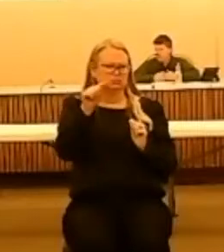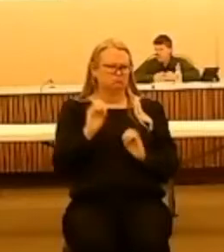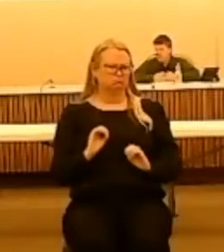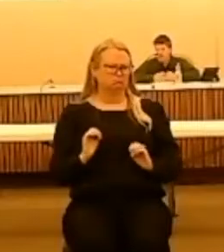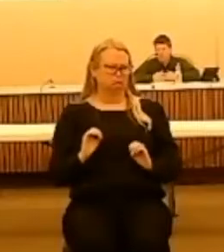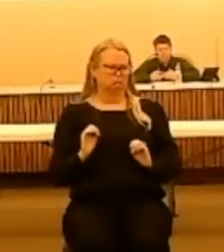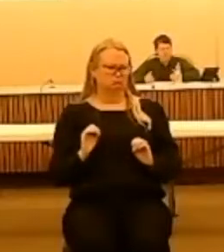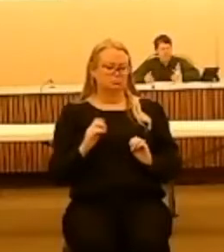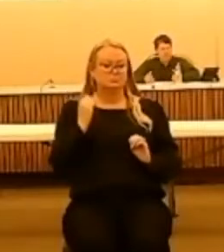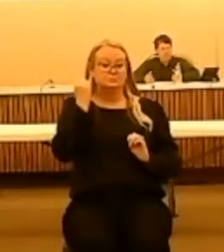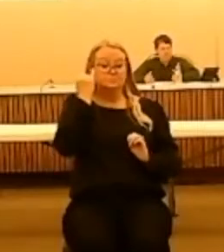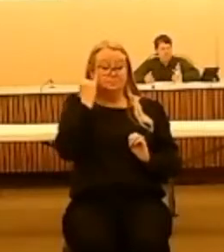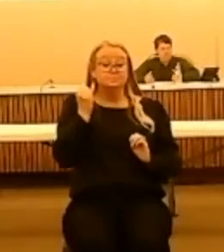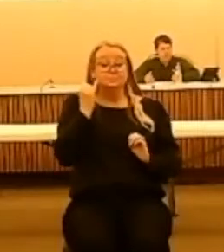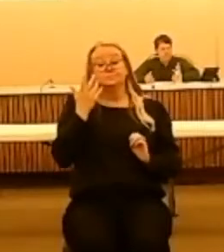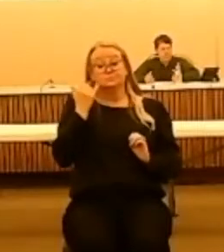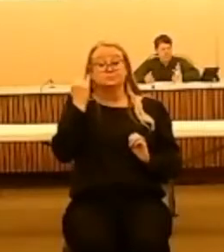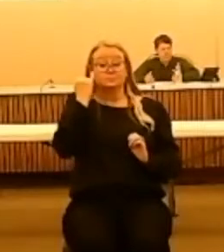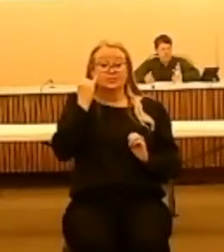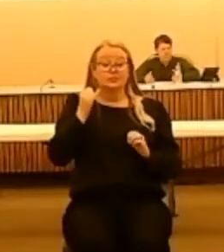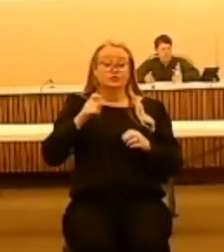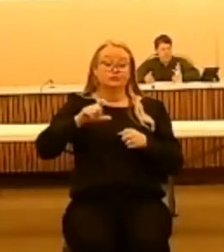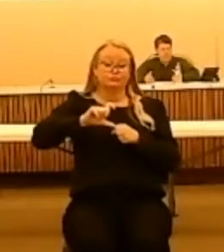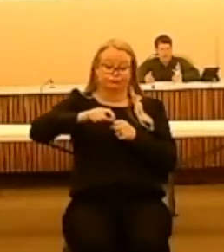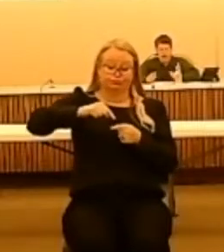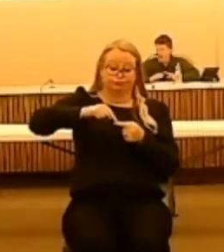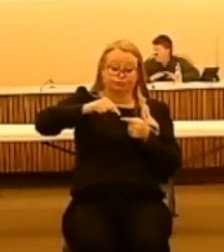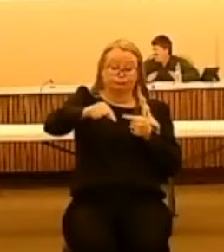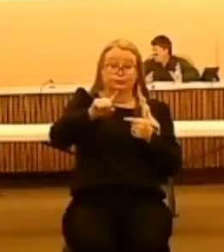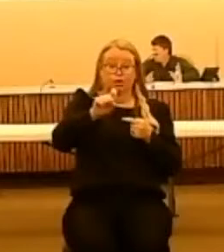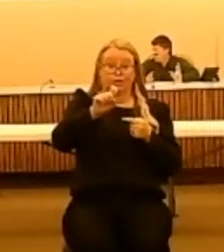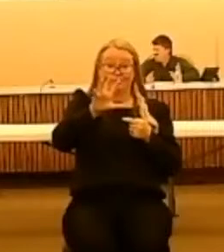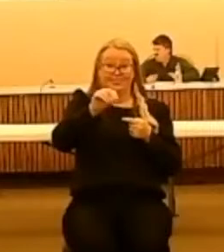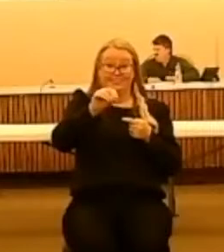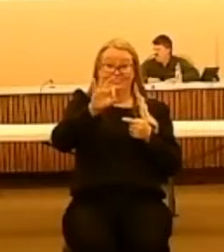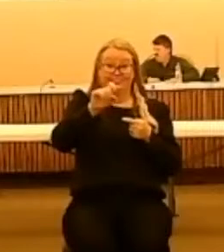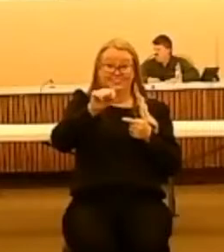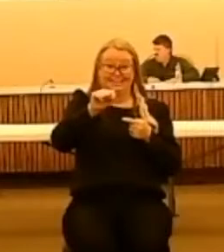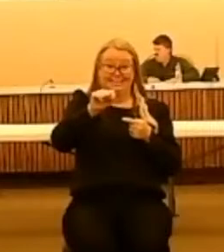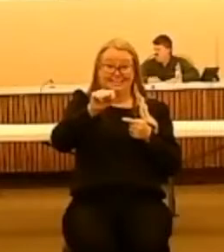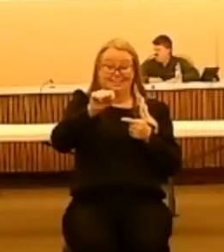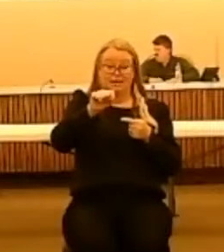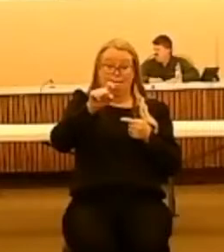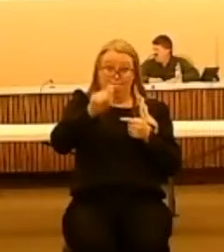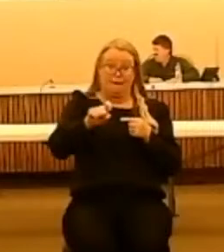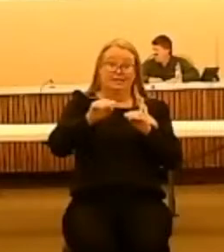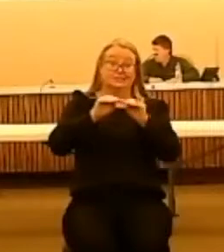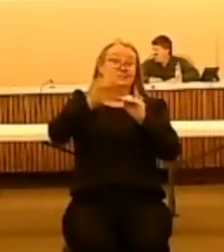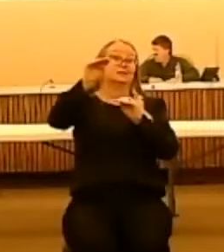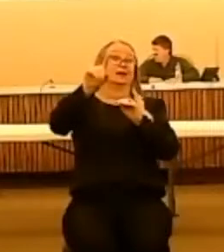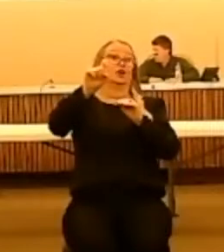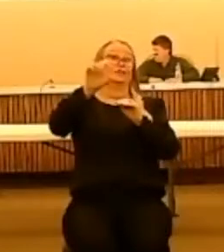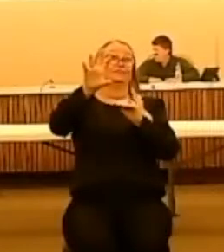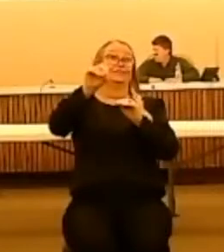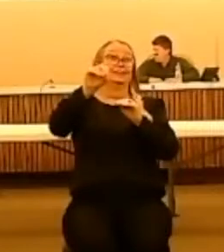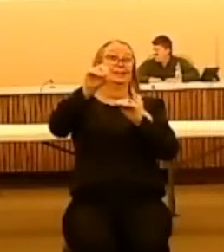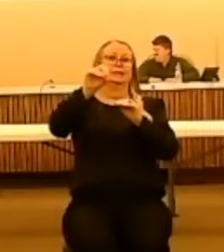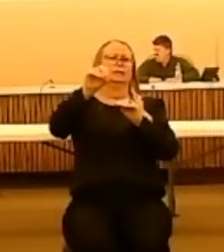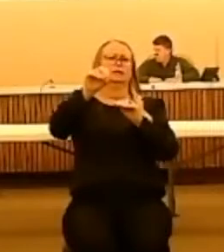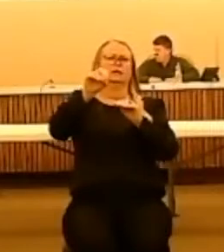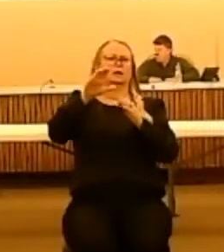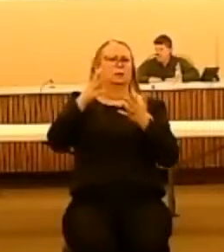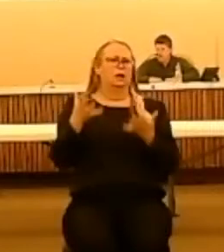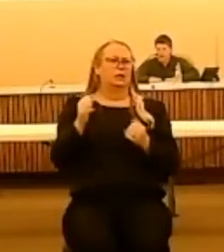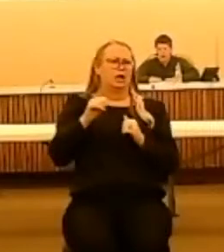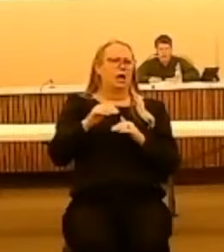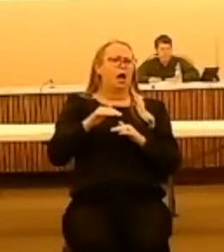this was 150-foot buffer always, I do think that would place hardship on some adjacent